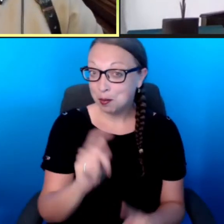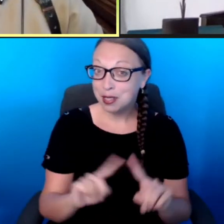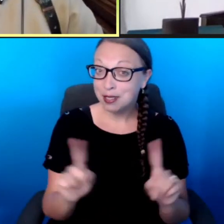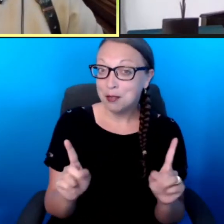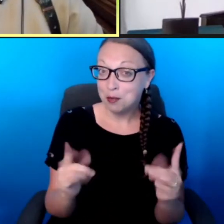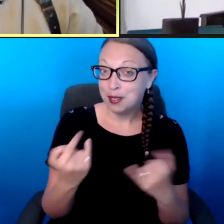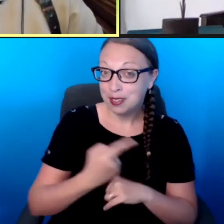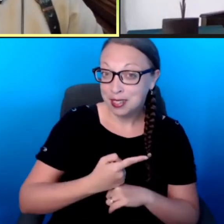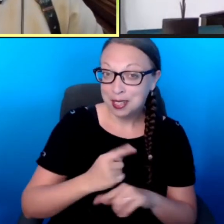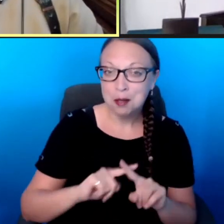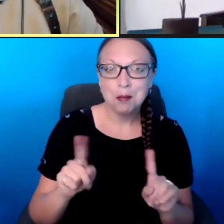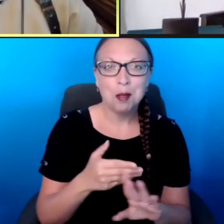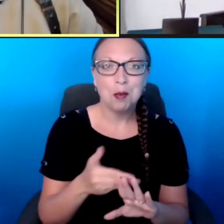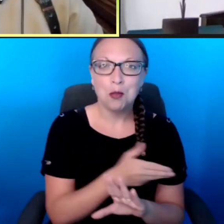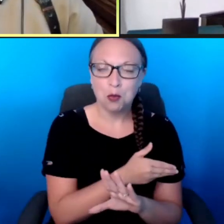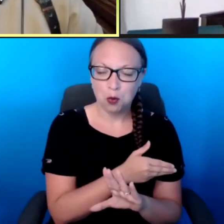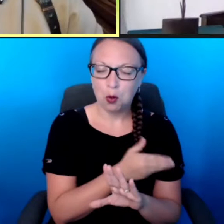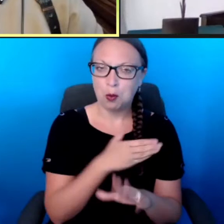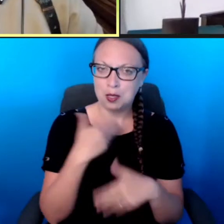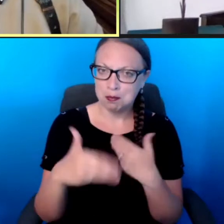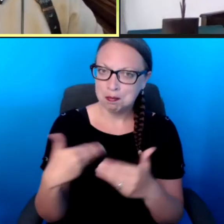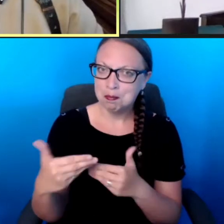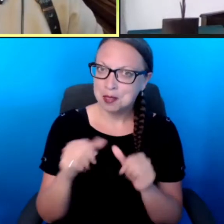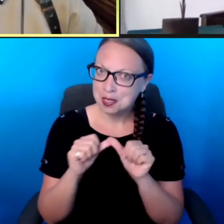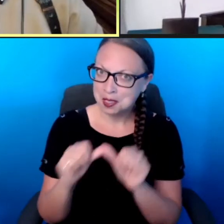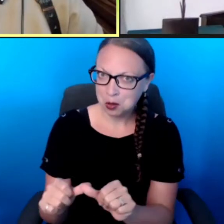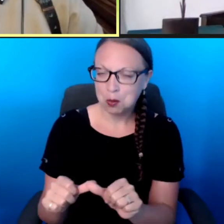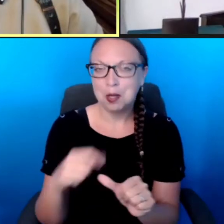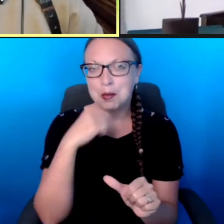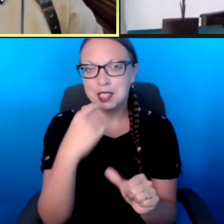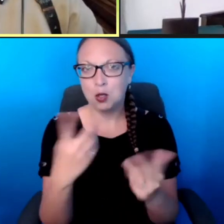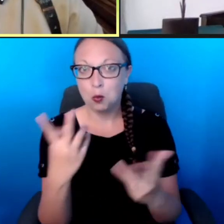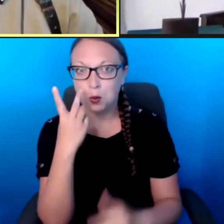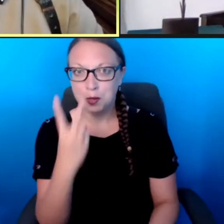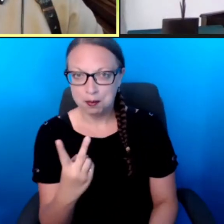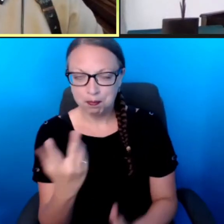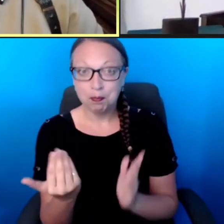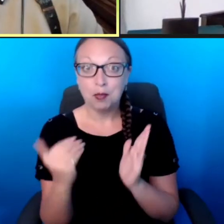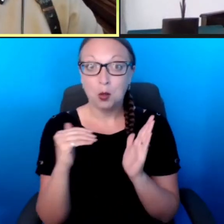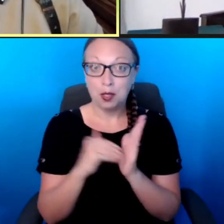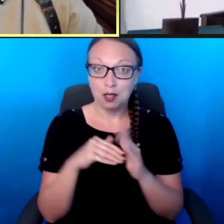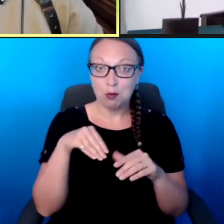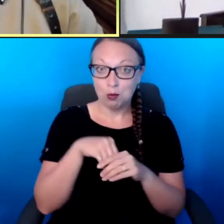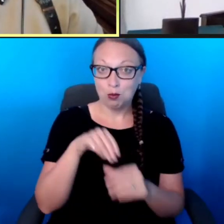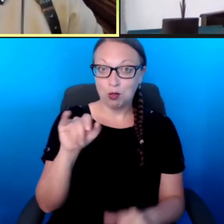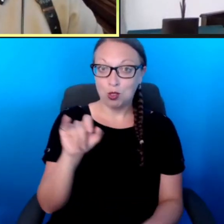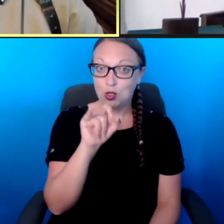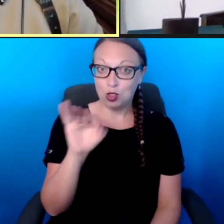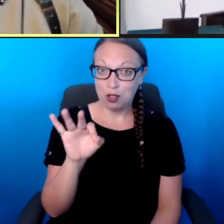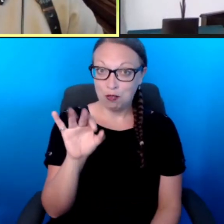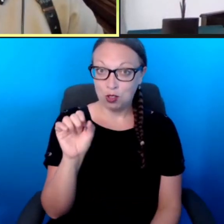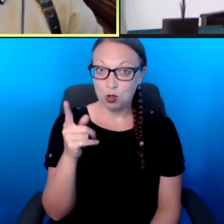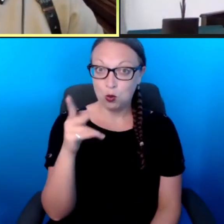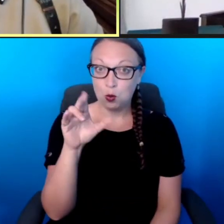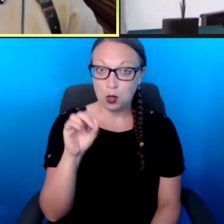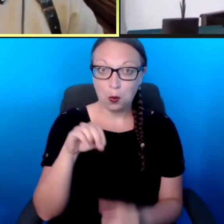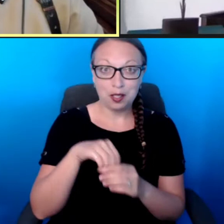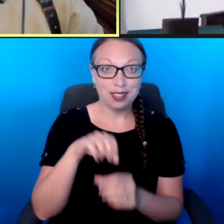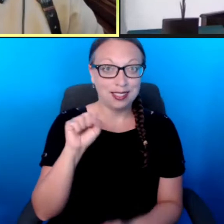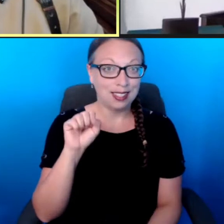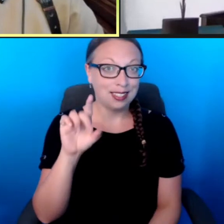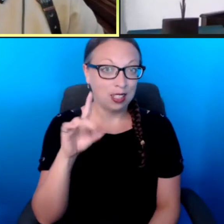But before we go, let me just tell you what you're seeing. We're again in Jeff's studio in San Diego,